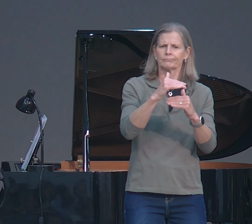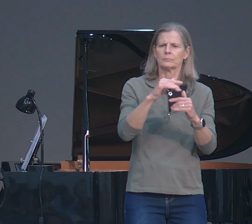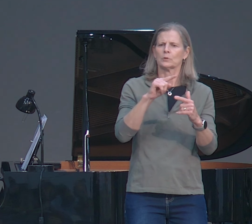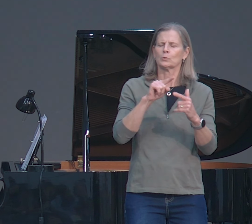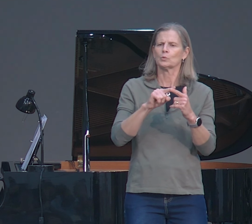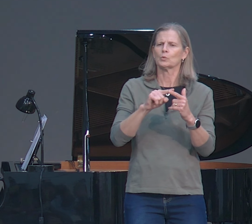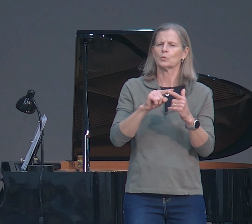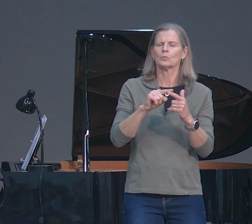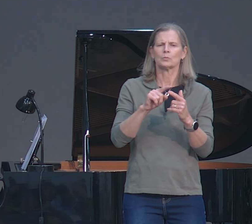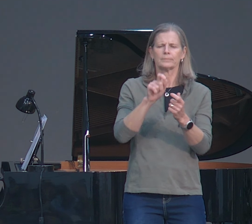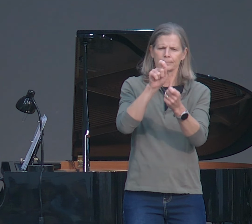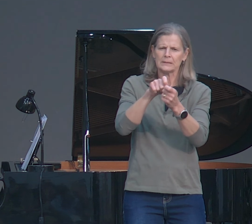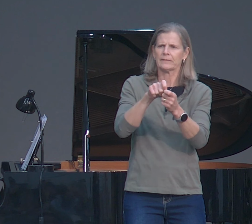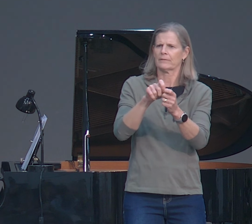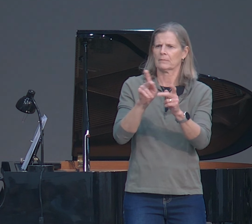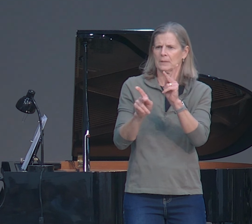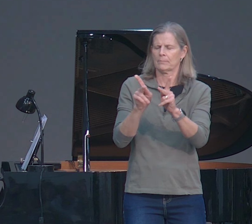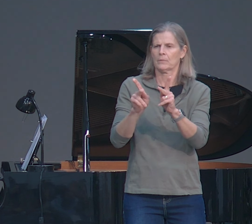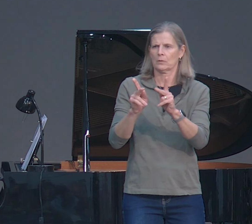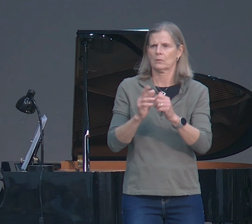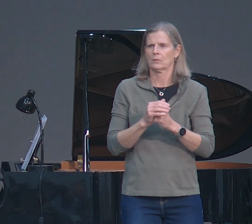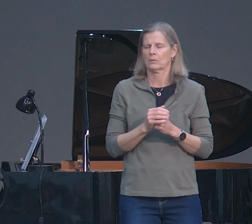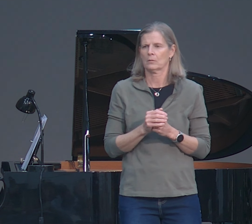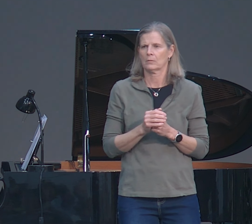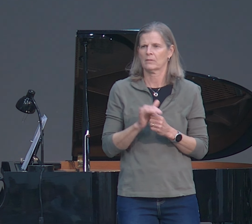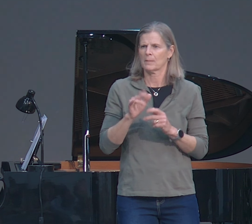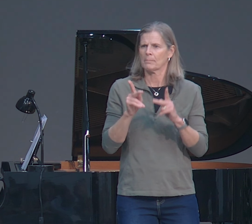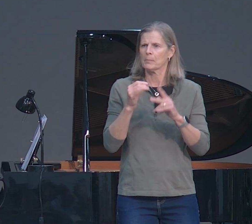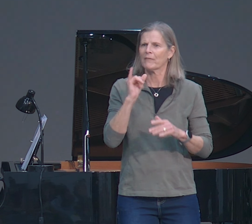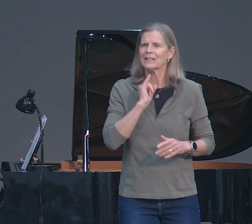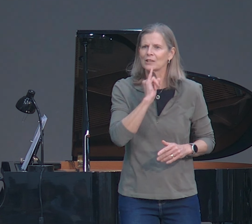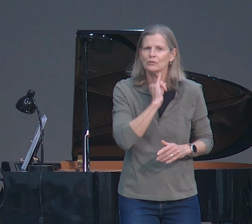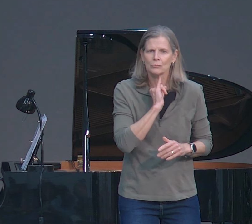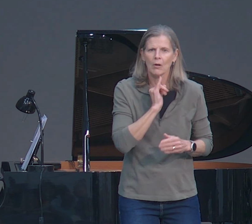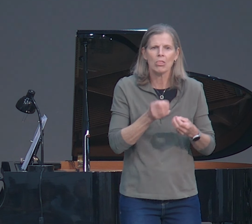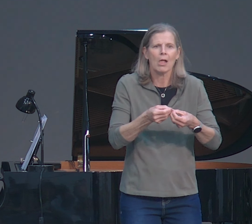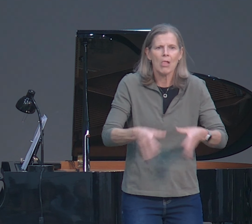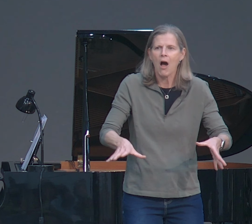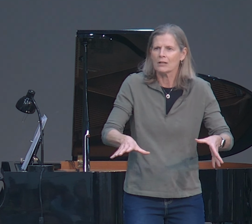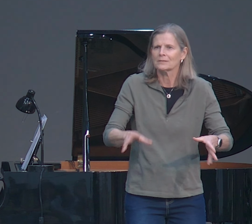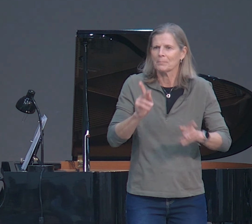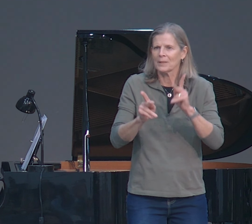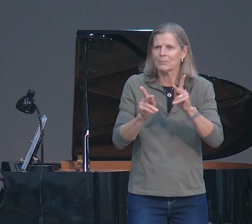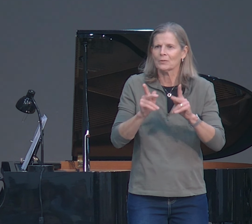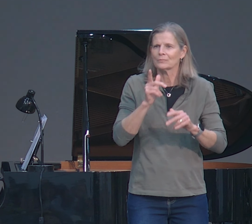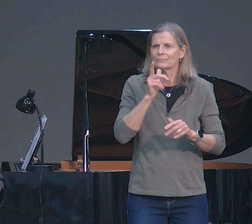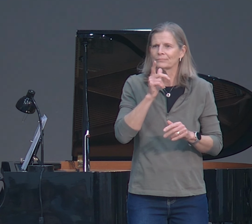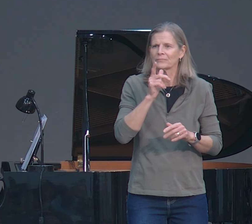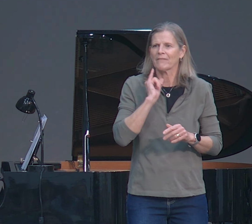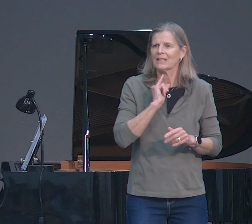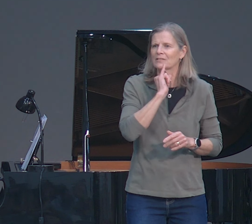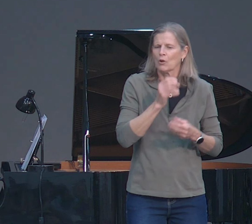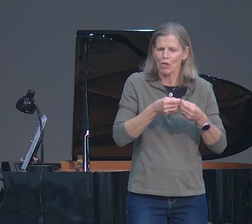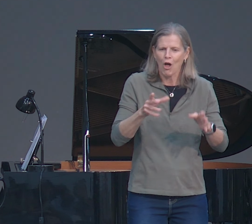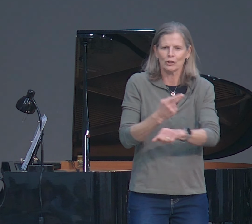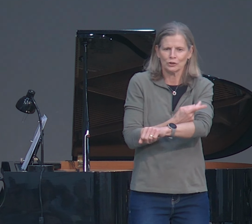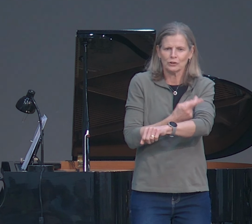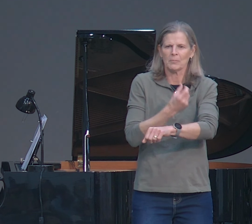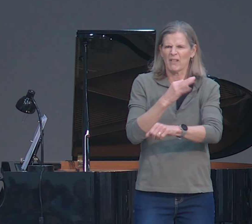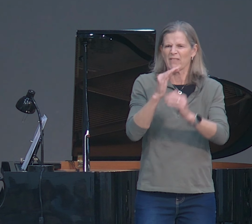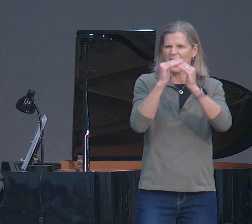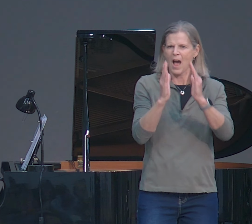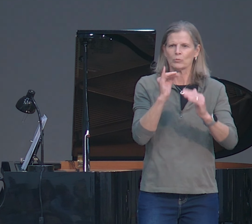of people. It's the people of Israel, the lost ones particularly, the lost sheep of the house of